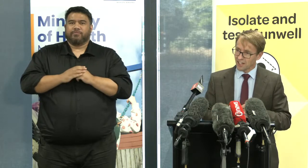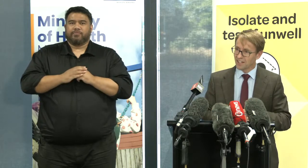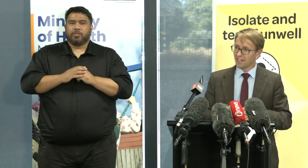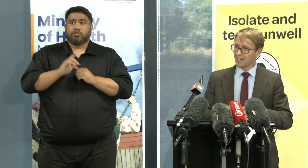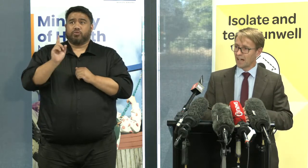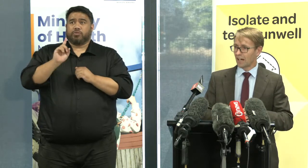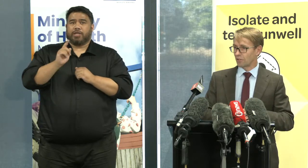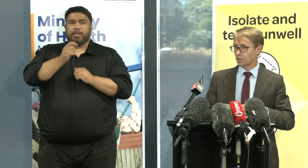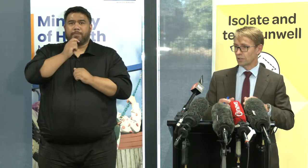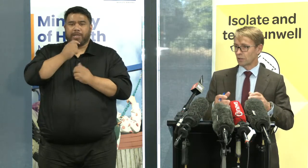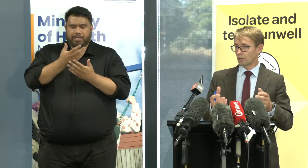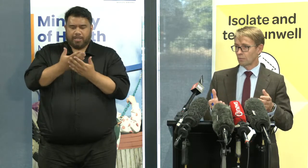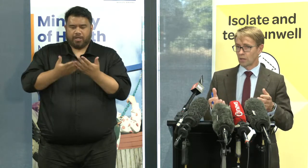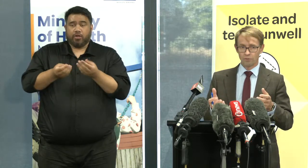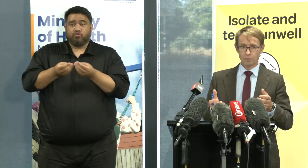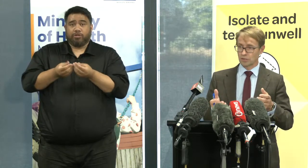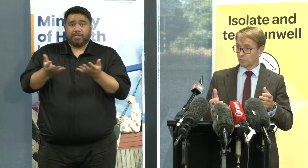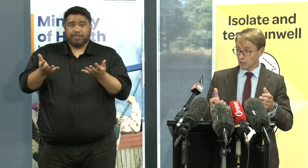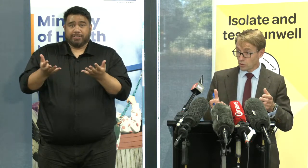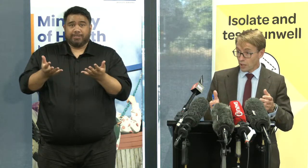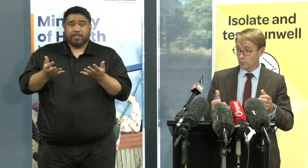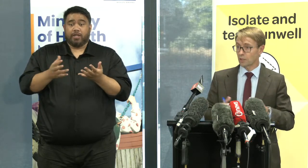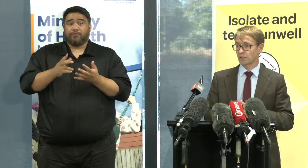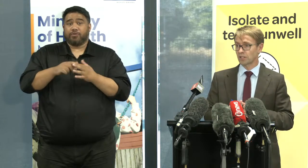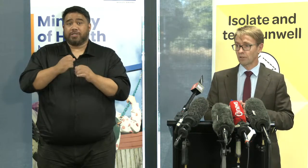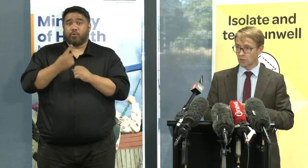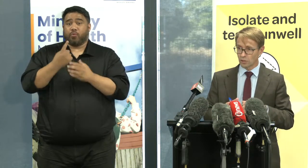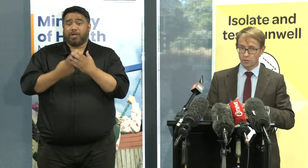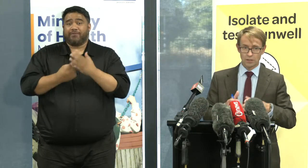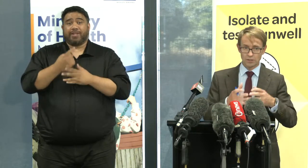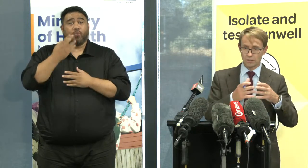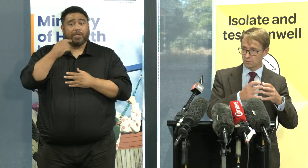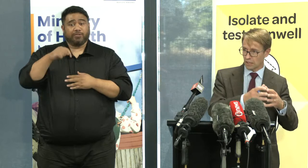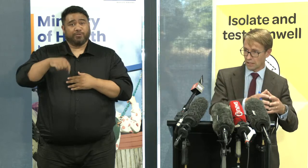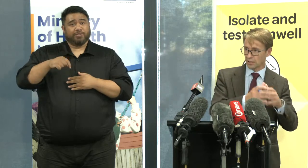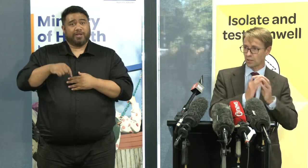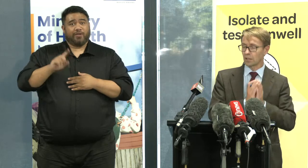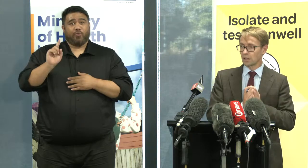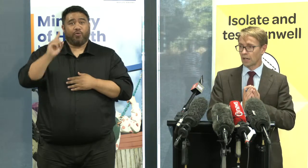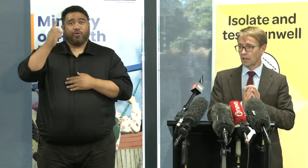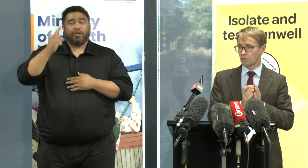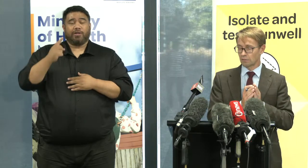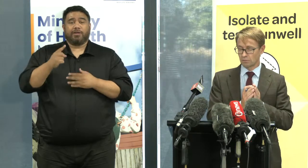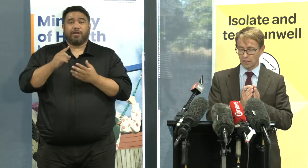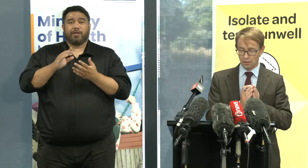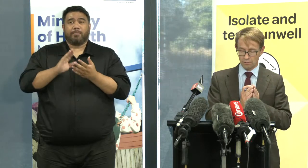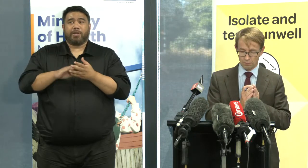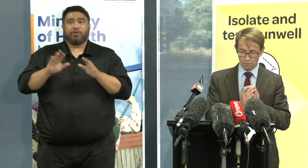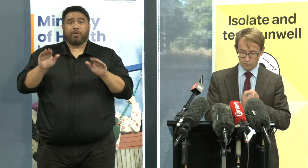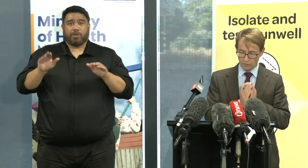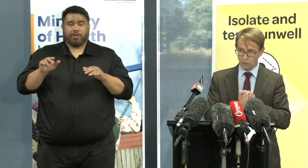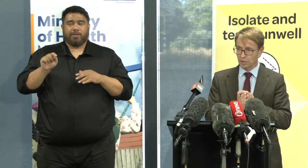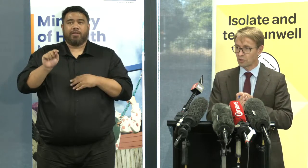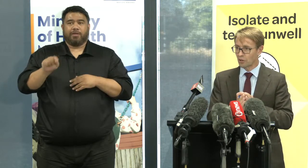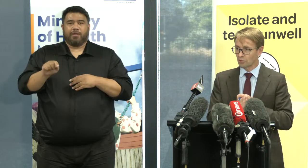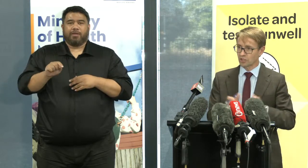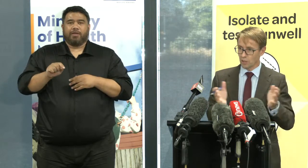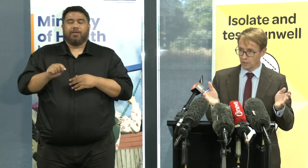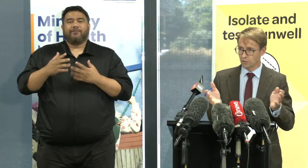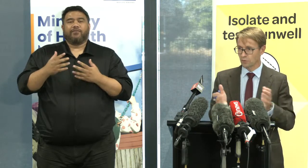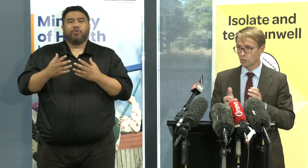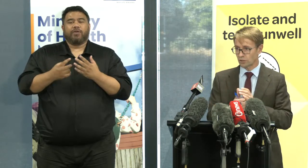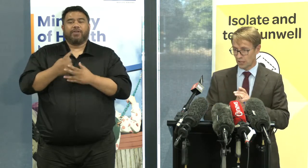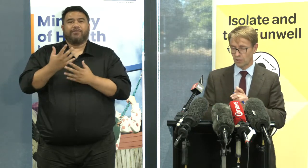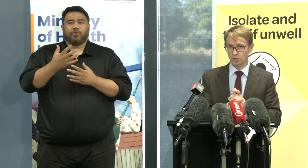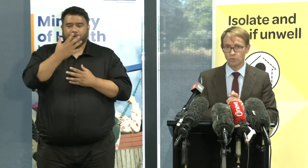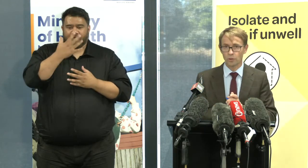release today, there's one of them. It's in Manurewa this afternoon that is targeting 5 to 11-year-olds as